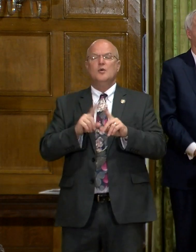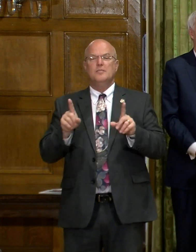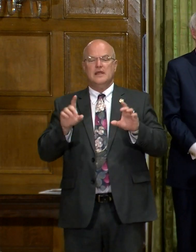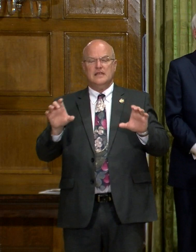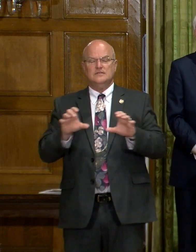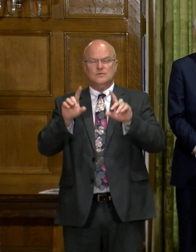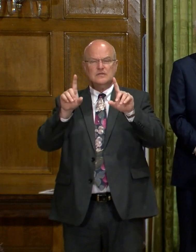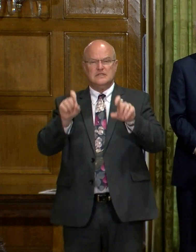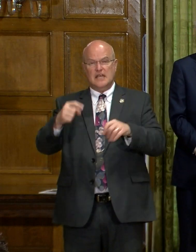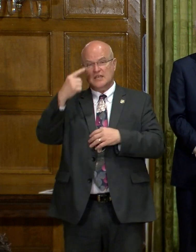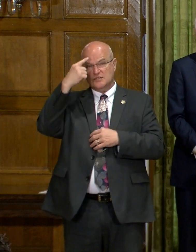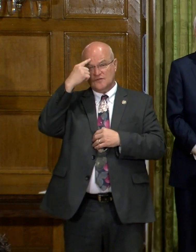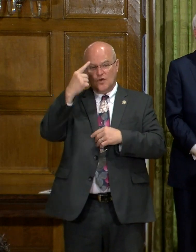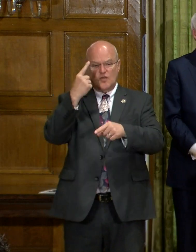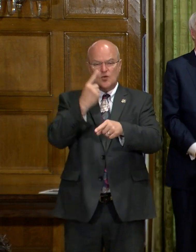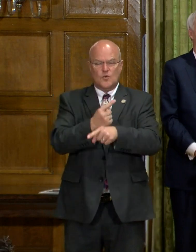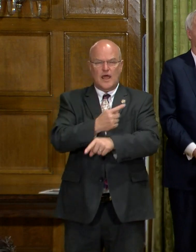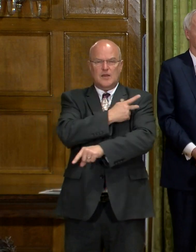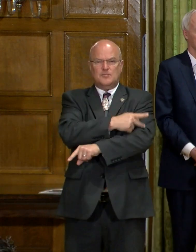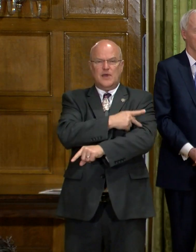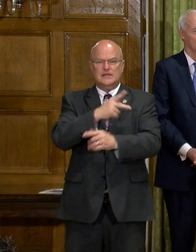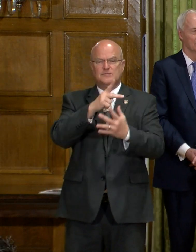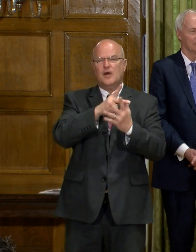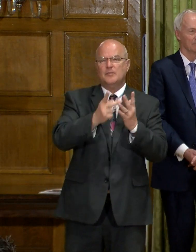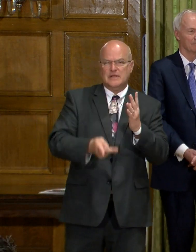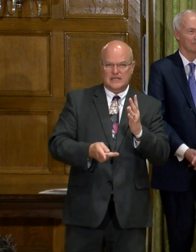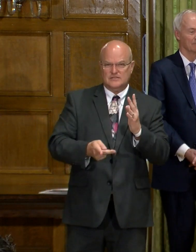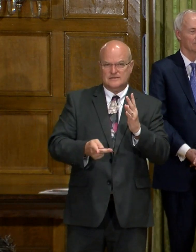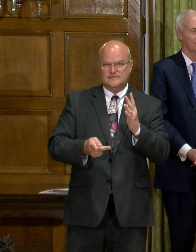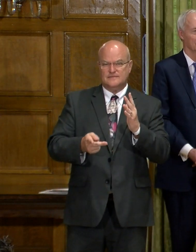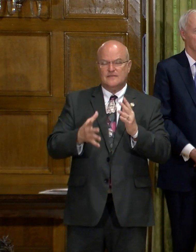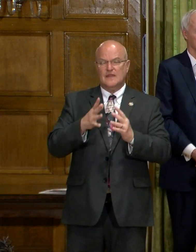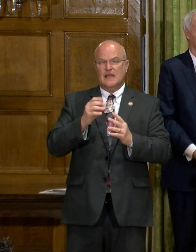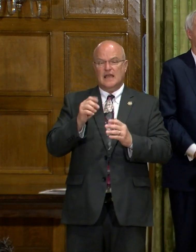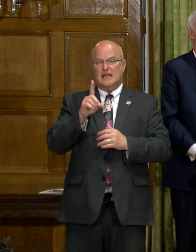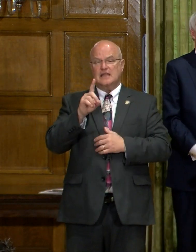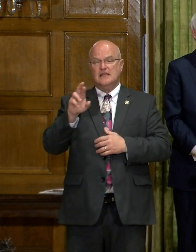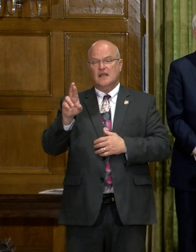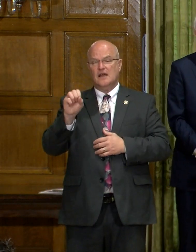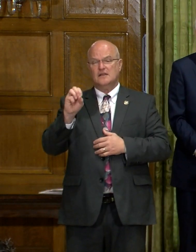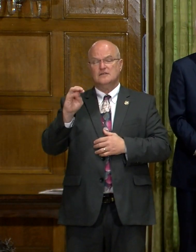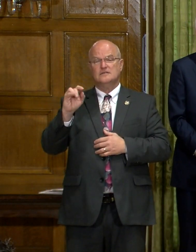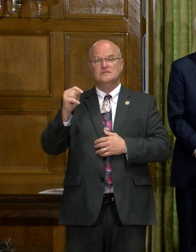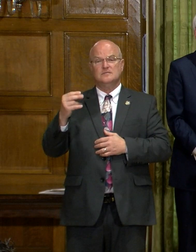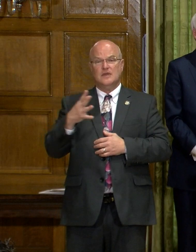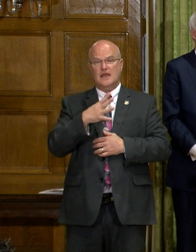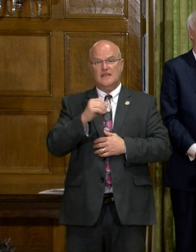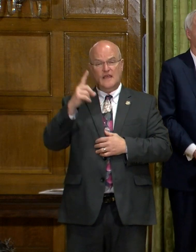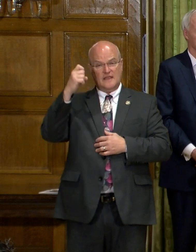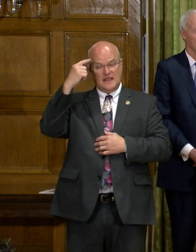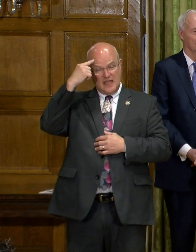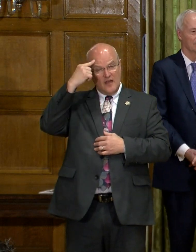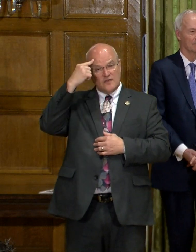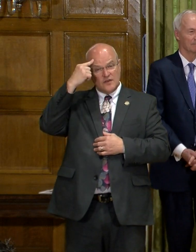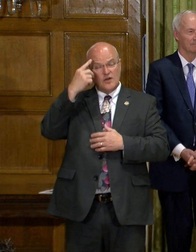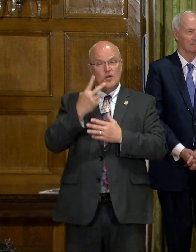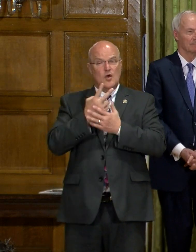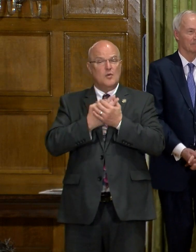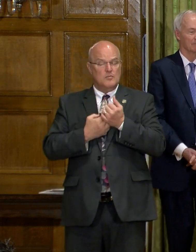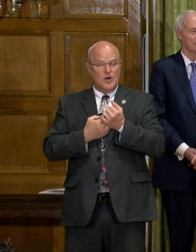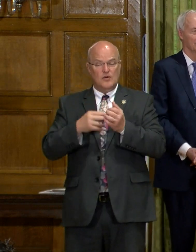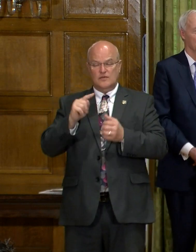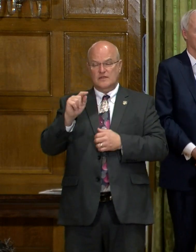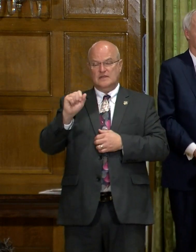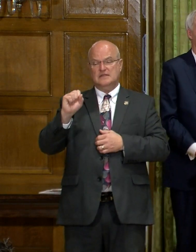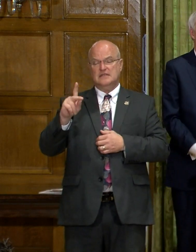it's doing tests for the right patient populations. And Dr. Smith and Governor Hutchinson's